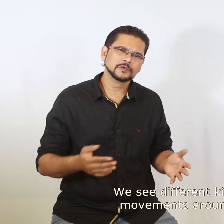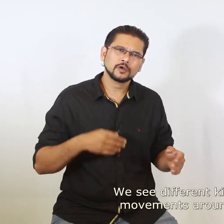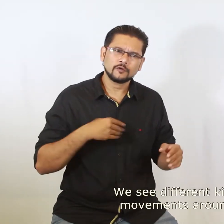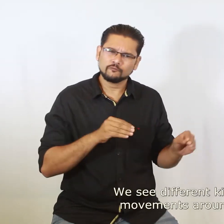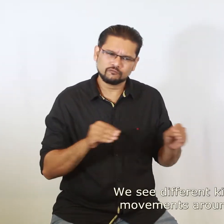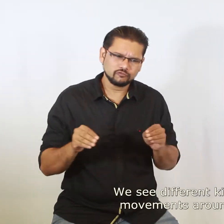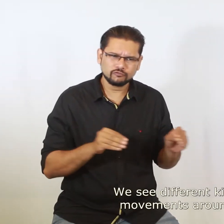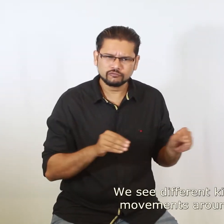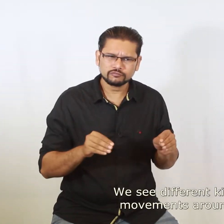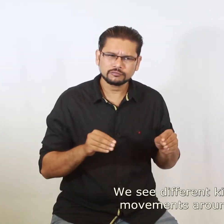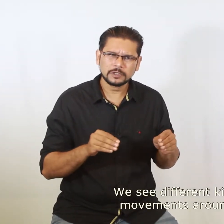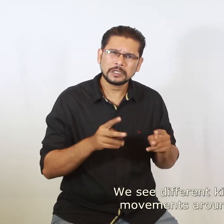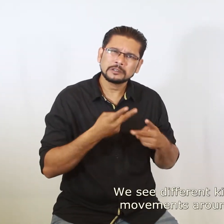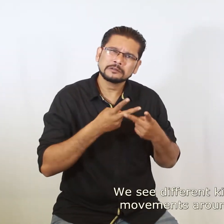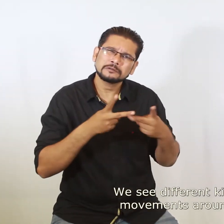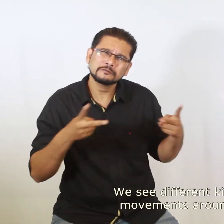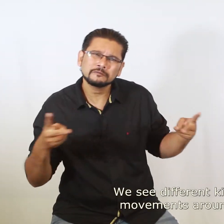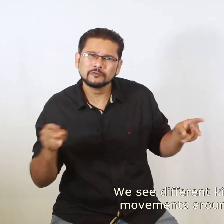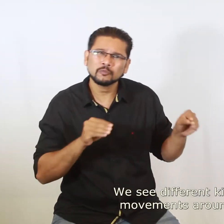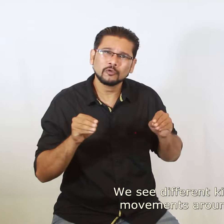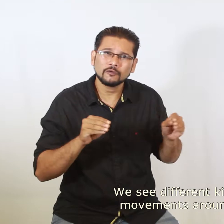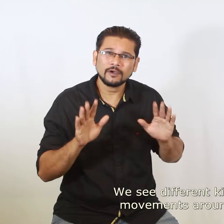We see different kinds of movements around us.